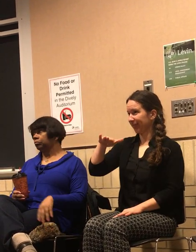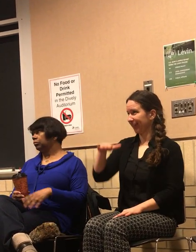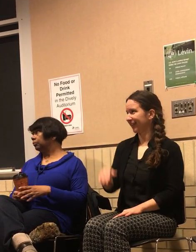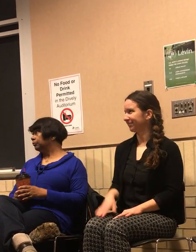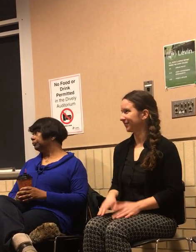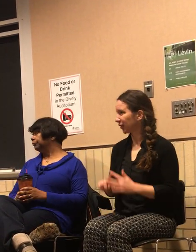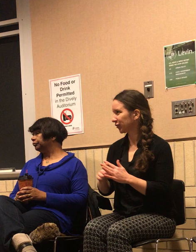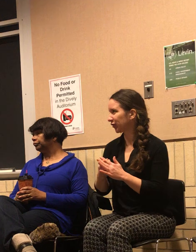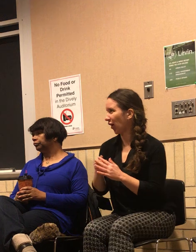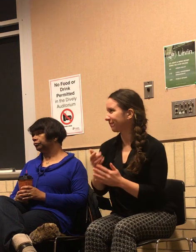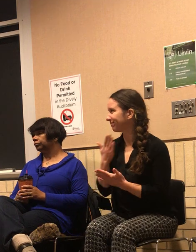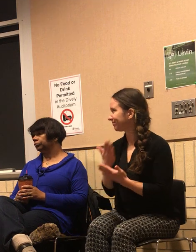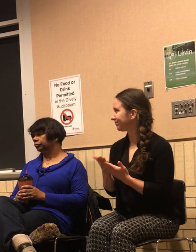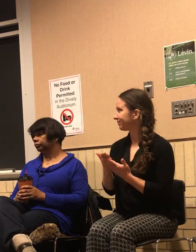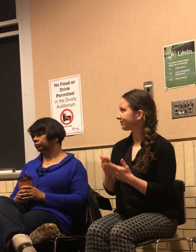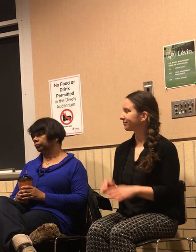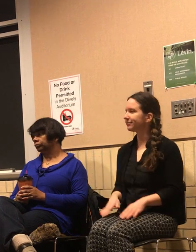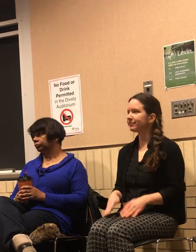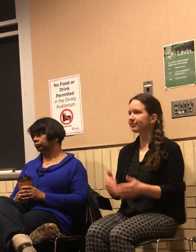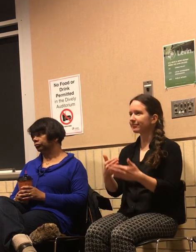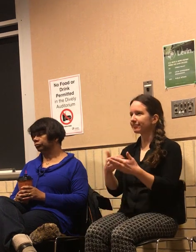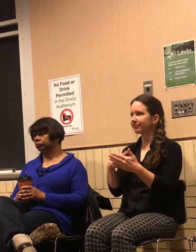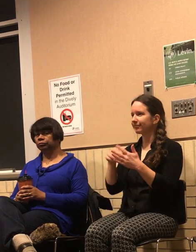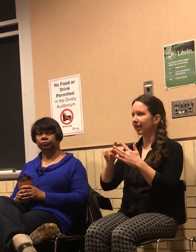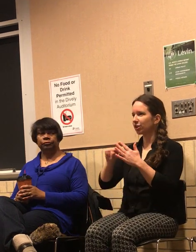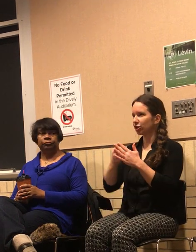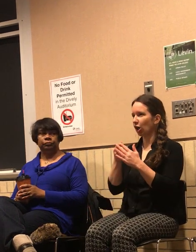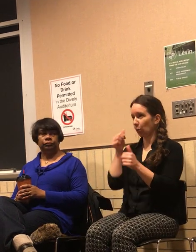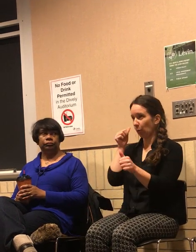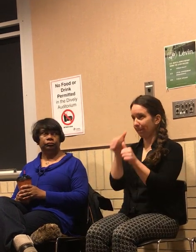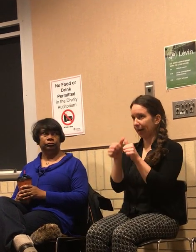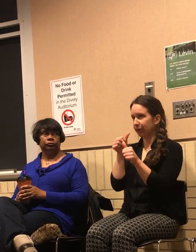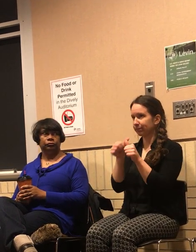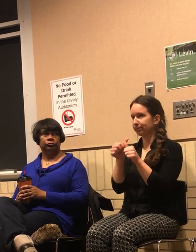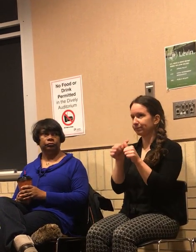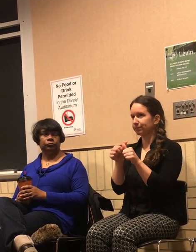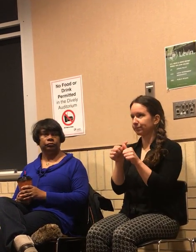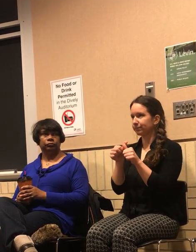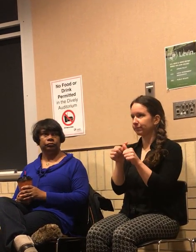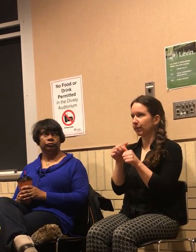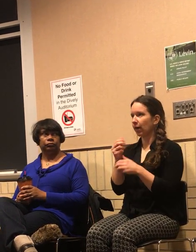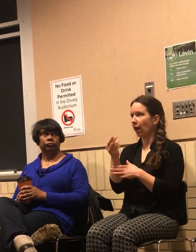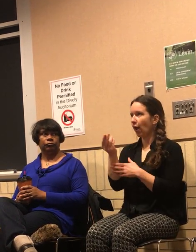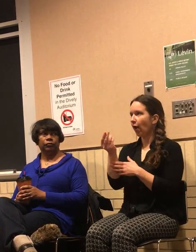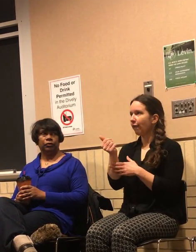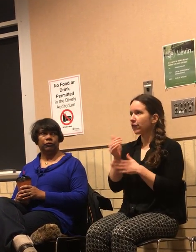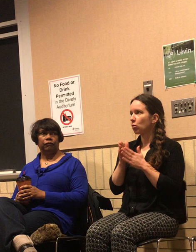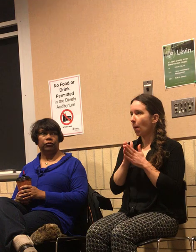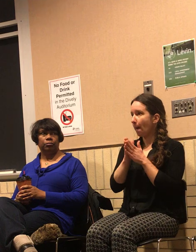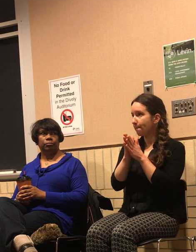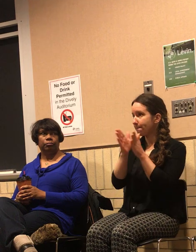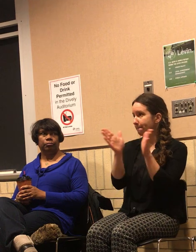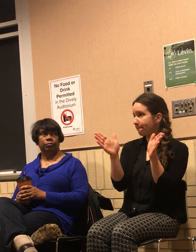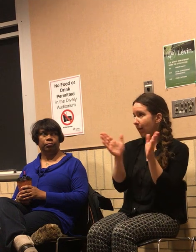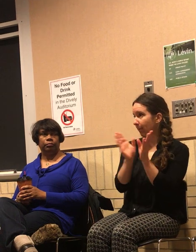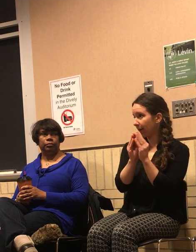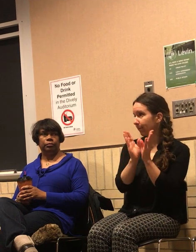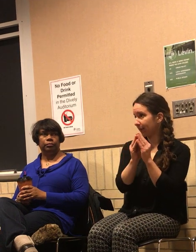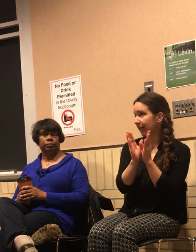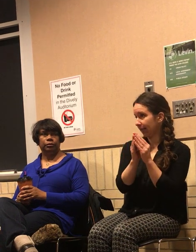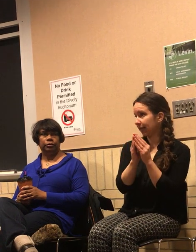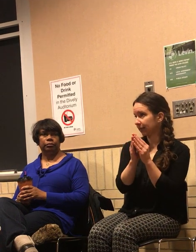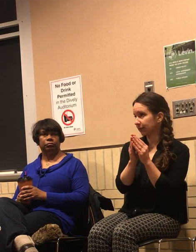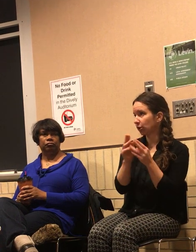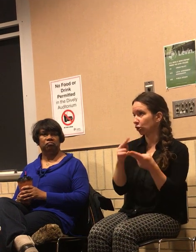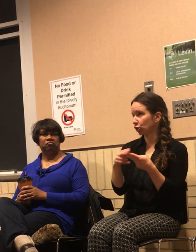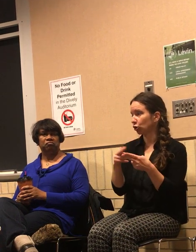Before we get started, I want to remind you of a couple things. There are a couple public meetings that are coming up that are within the college. Again, those aren't exhaustive. They're just